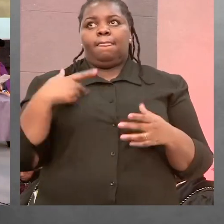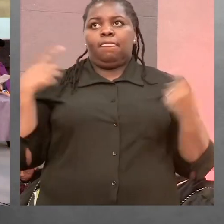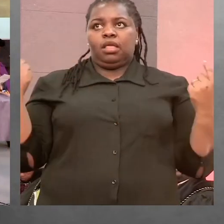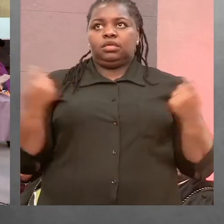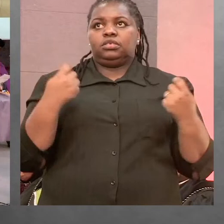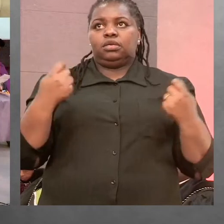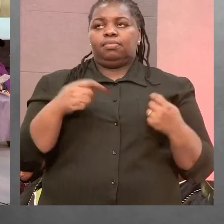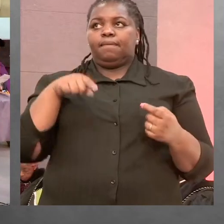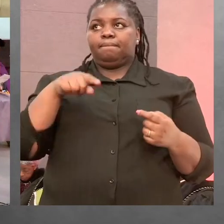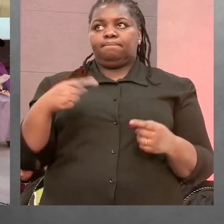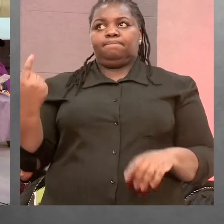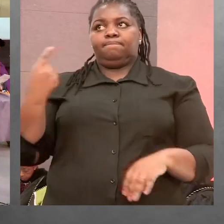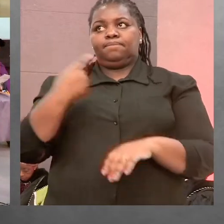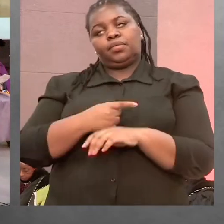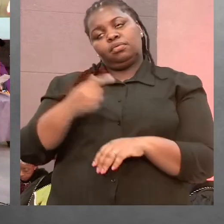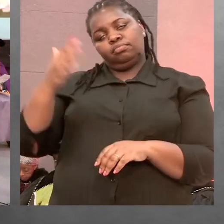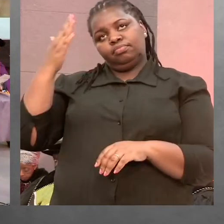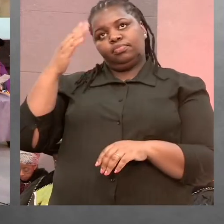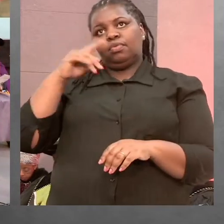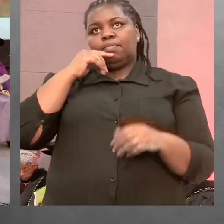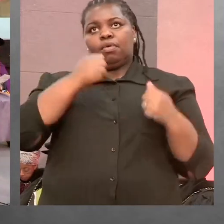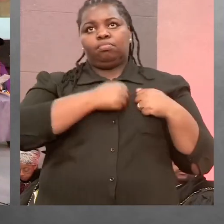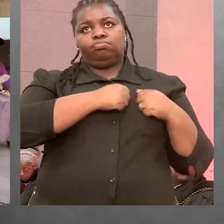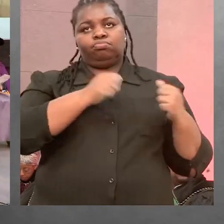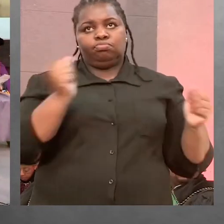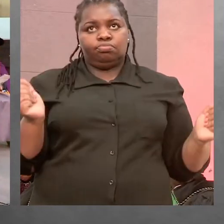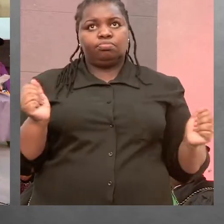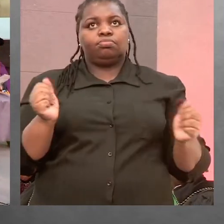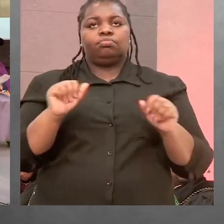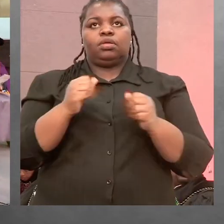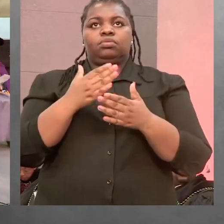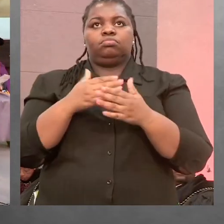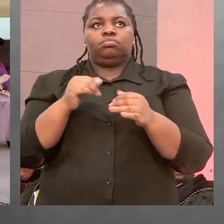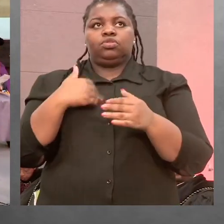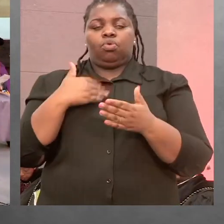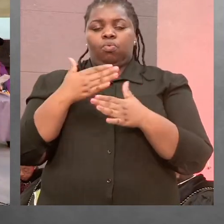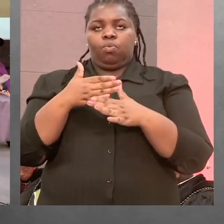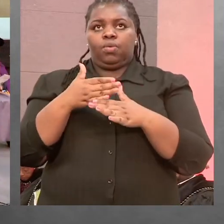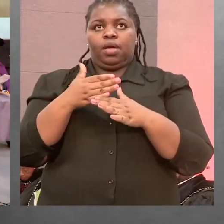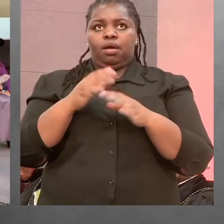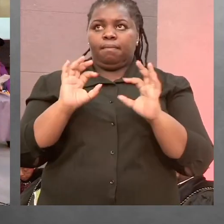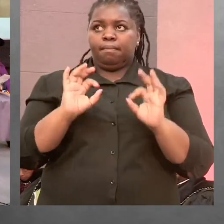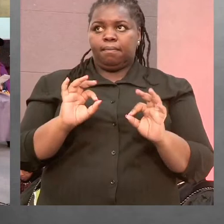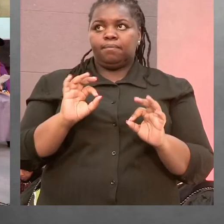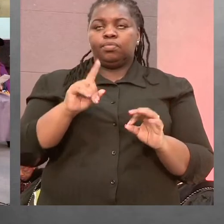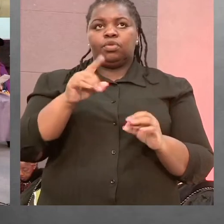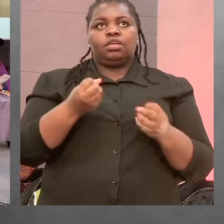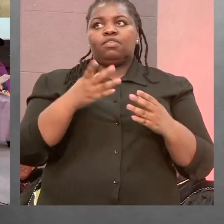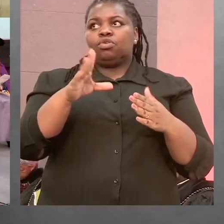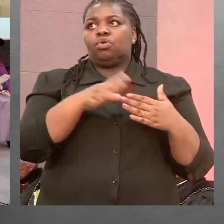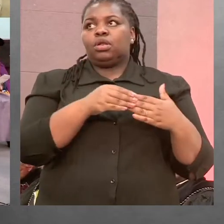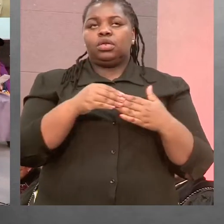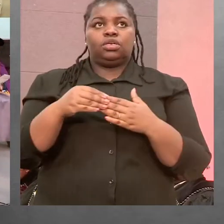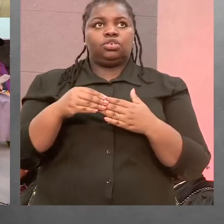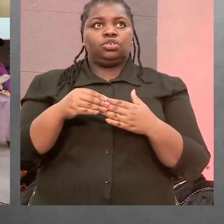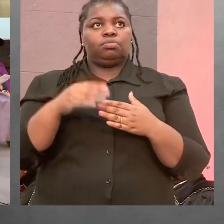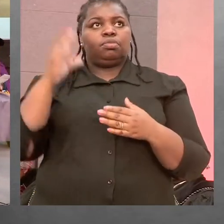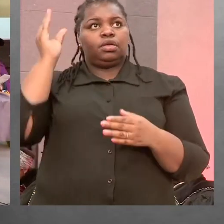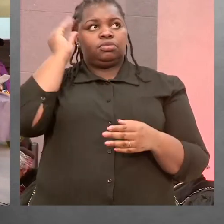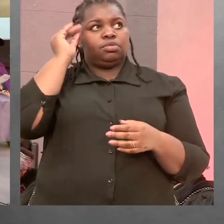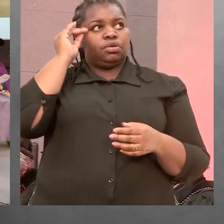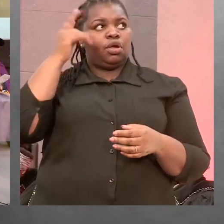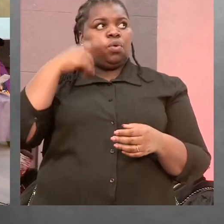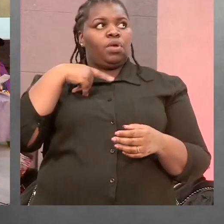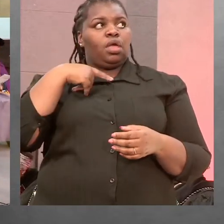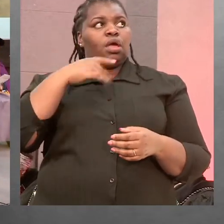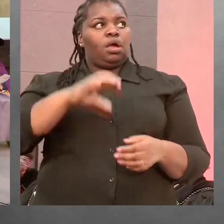momentous occasion with open hearts and boundless enthusiasm. Given your leadership experience, we are